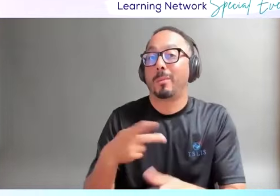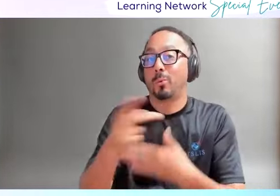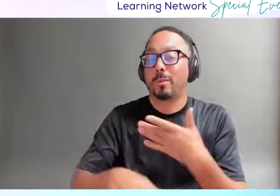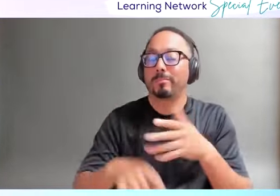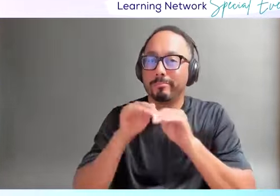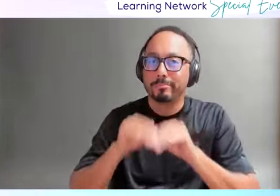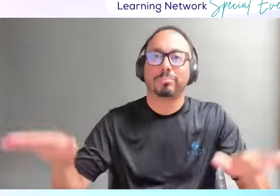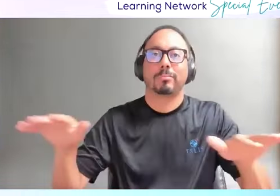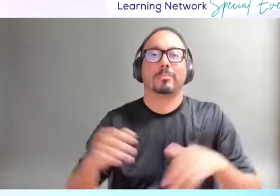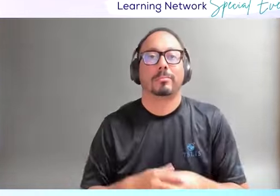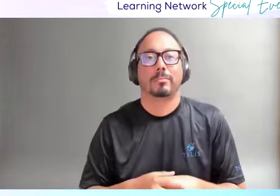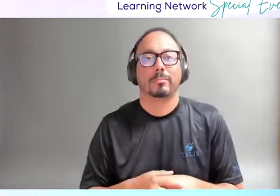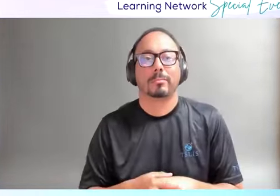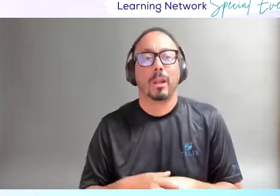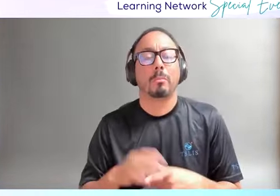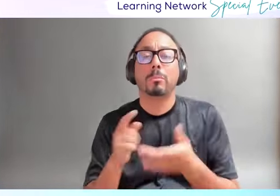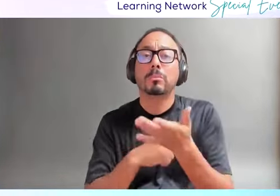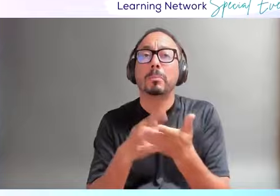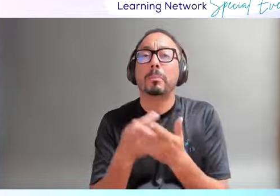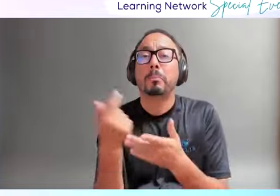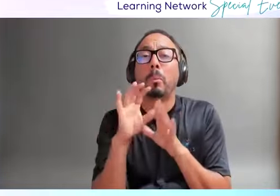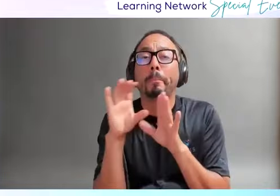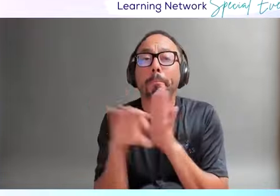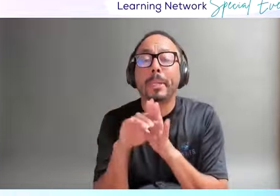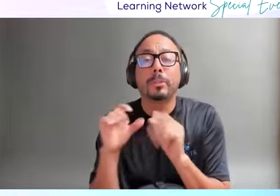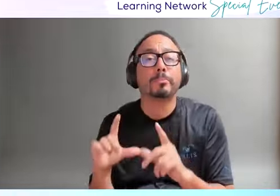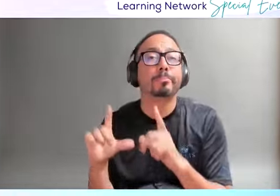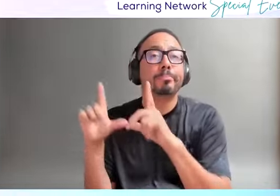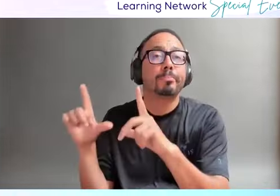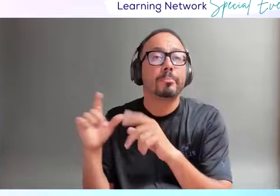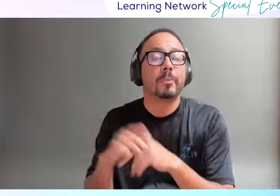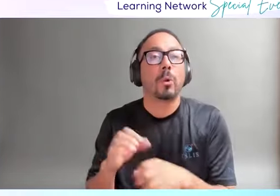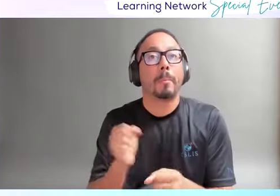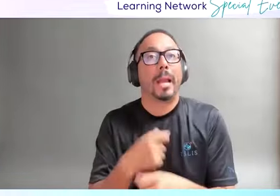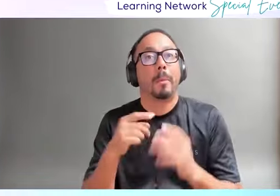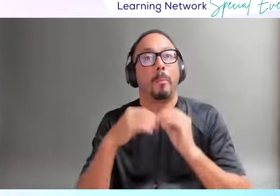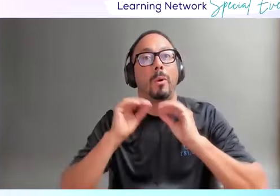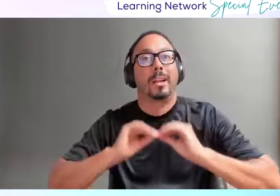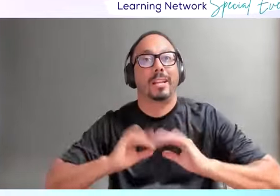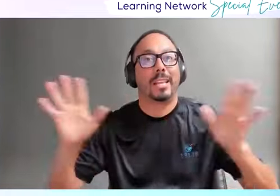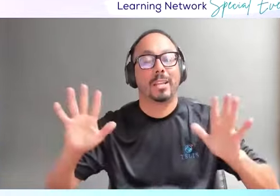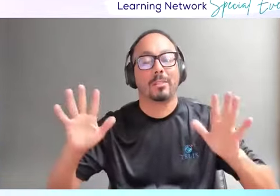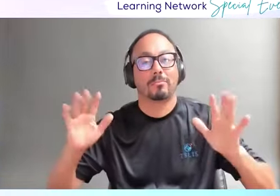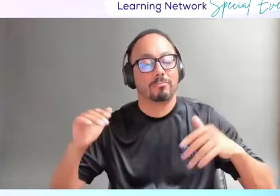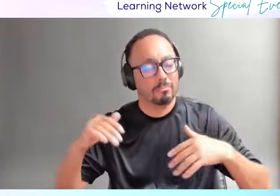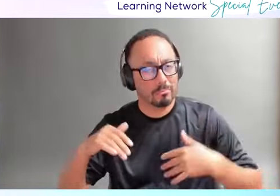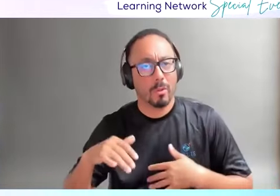diagrams and little efforts to make it clear that there is a huge